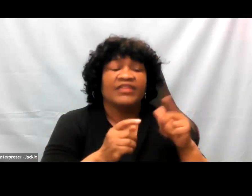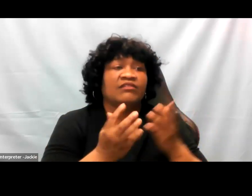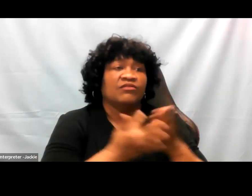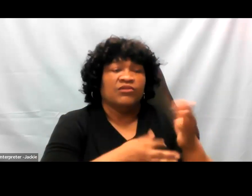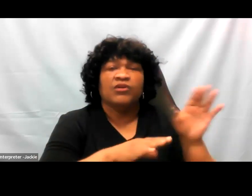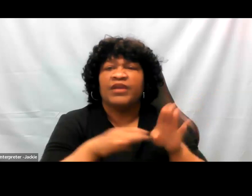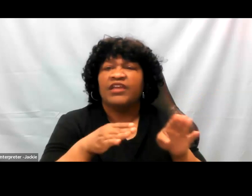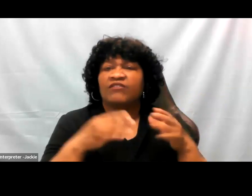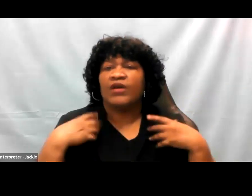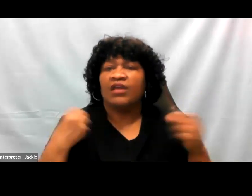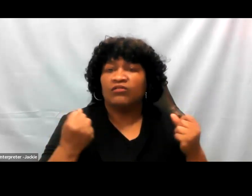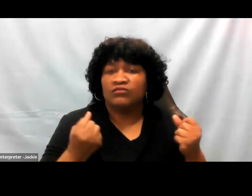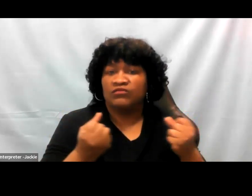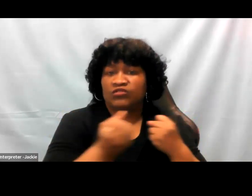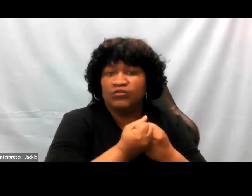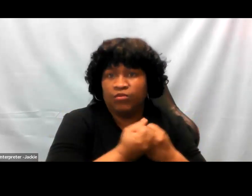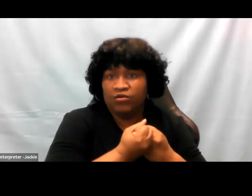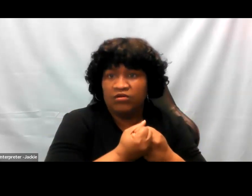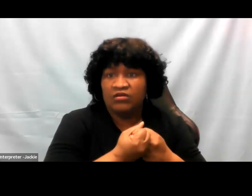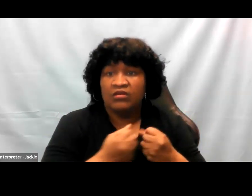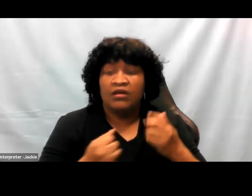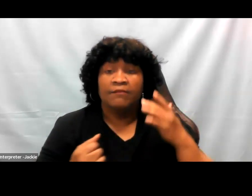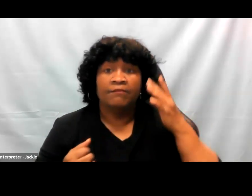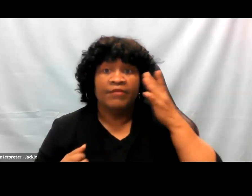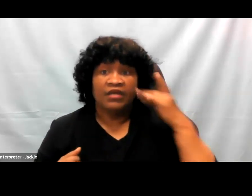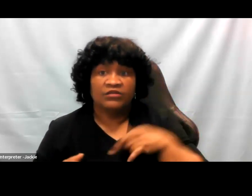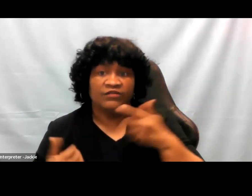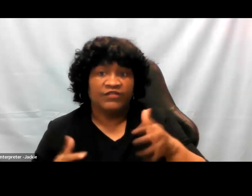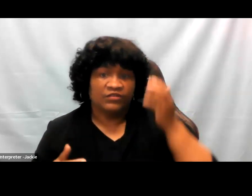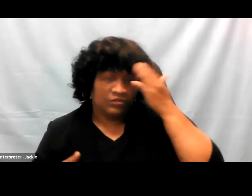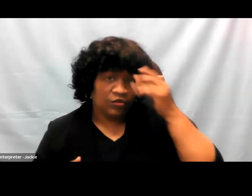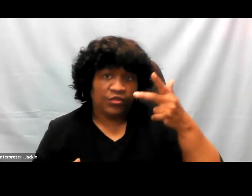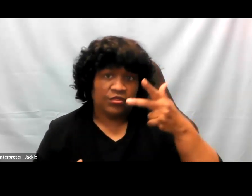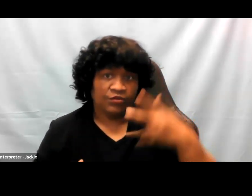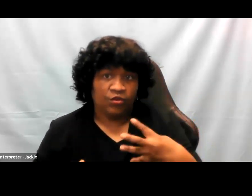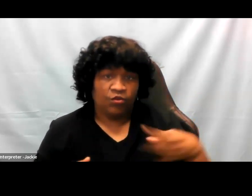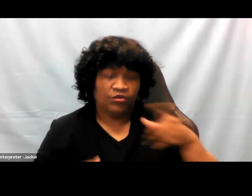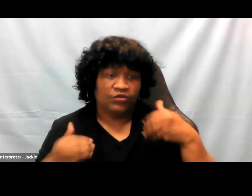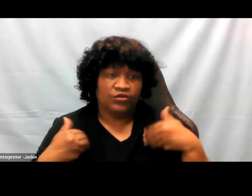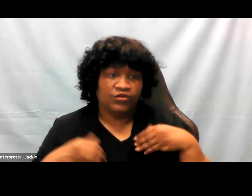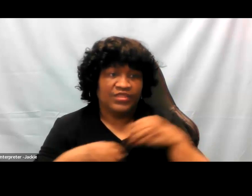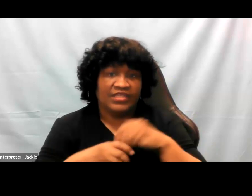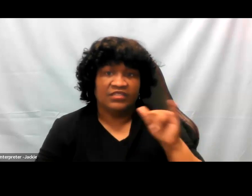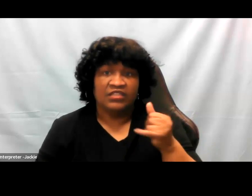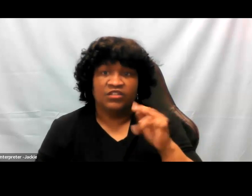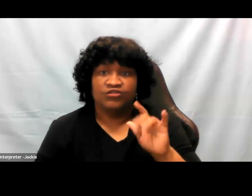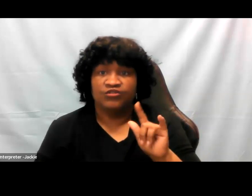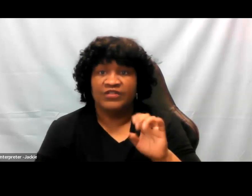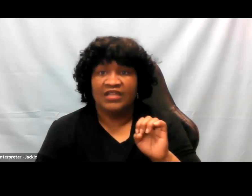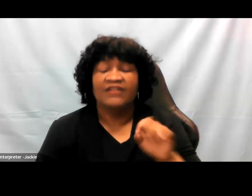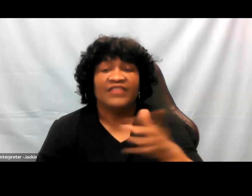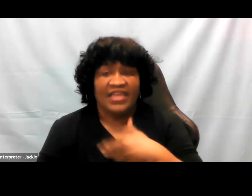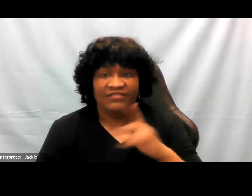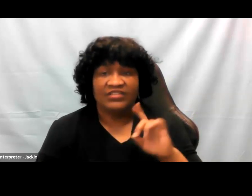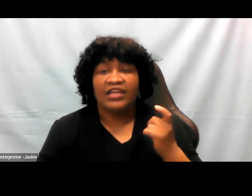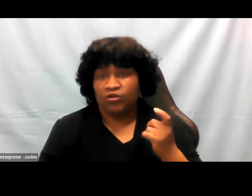health supports, because we know that approximately 3/4 of youth in juvenile justice have a diagnosable behavioral